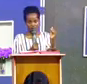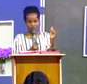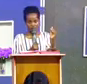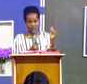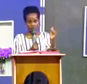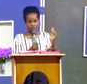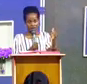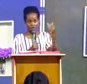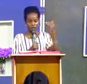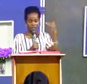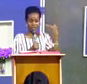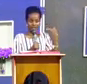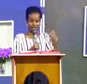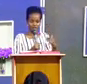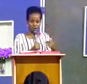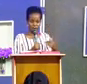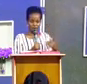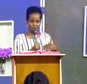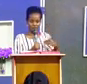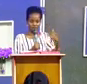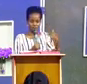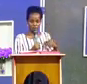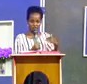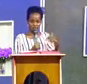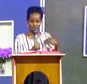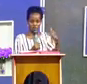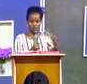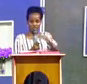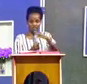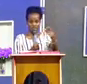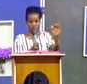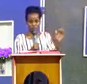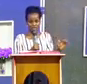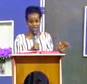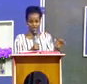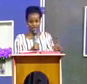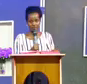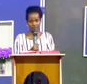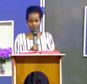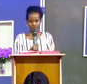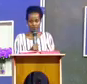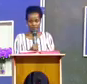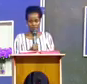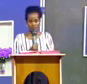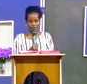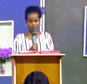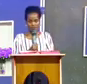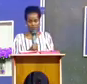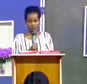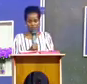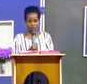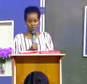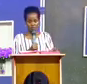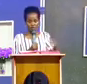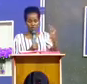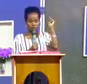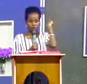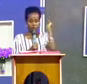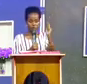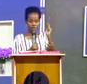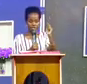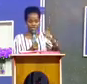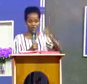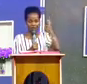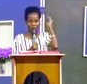heals. The grace that heals the body, the spirits, and heals whatever needs to be healed.